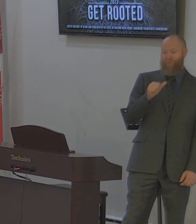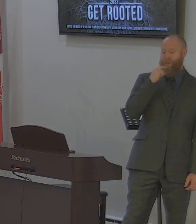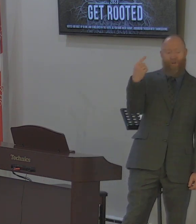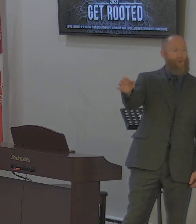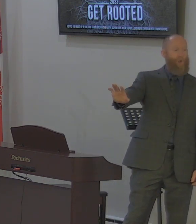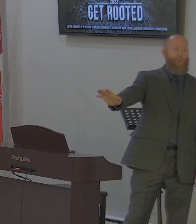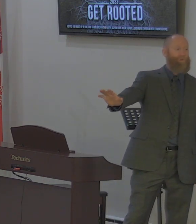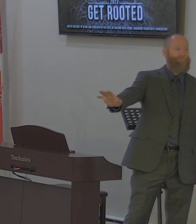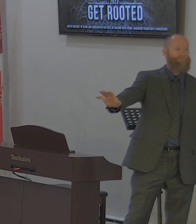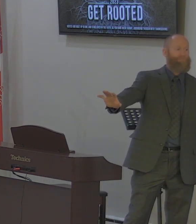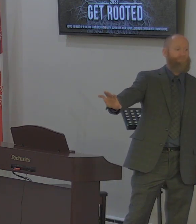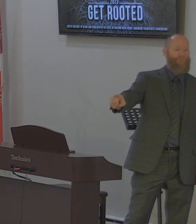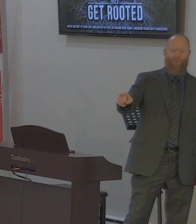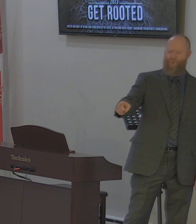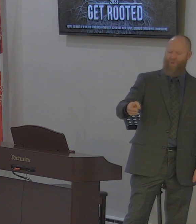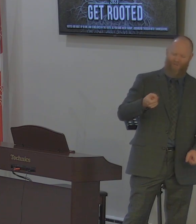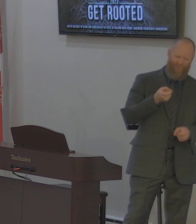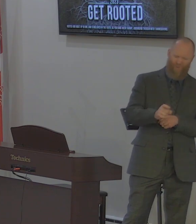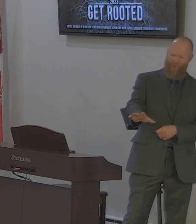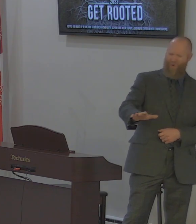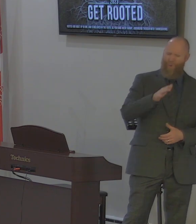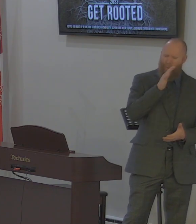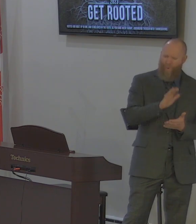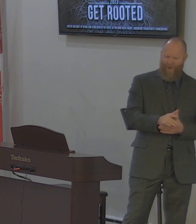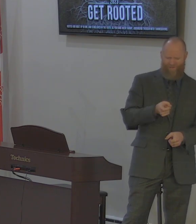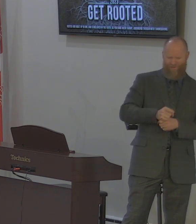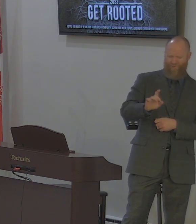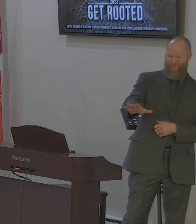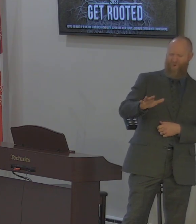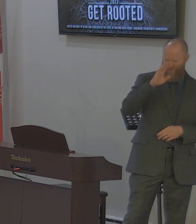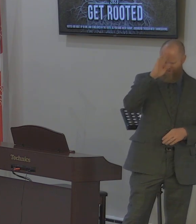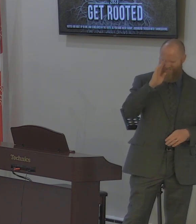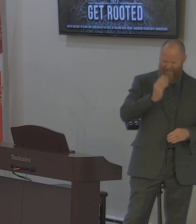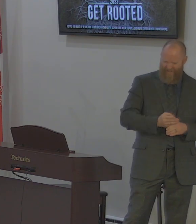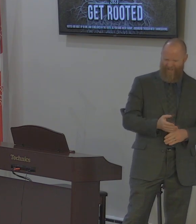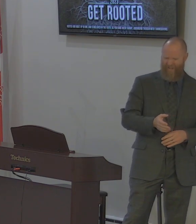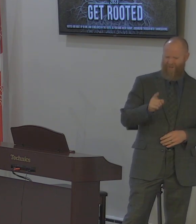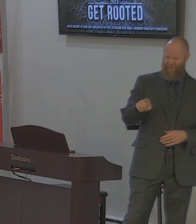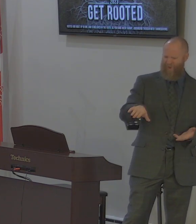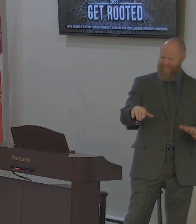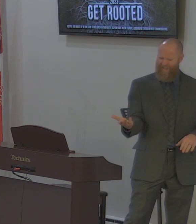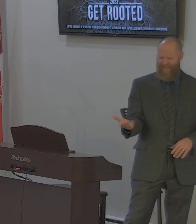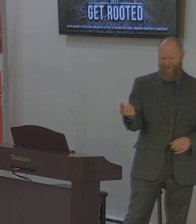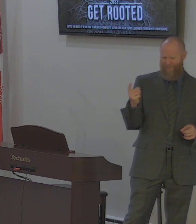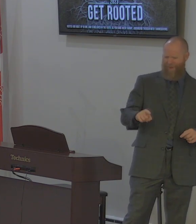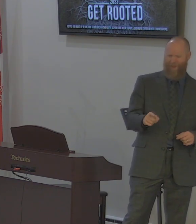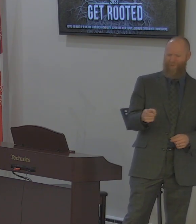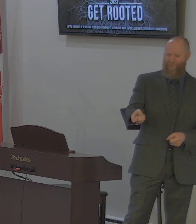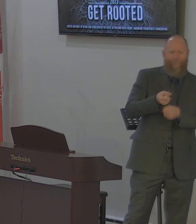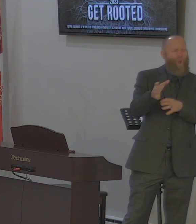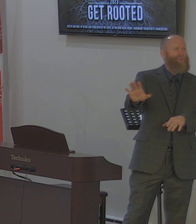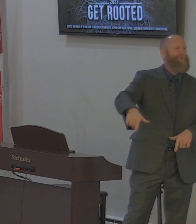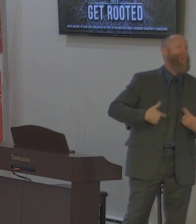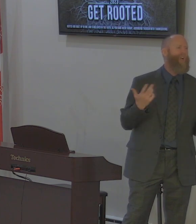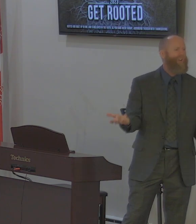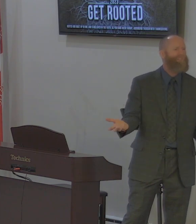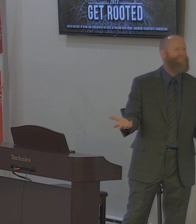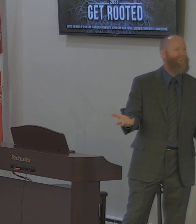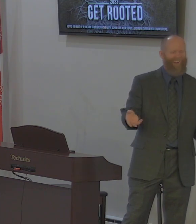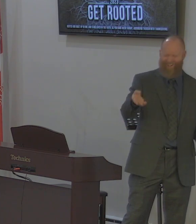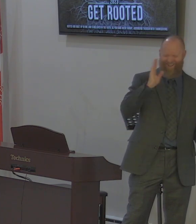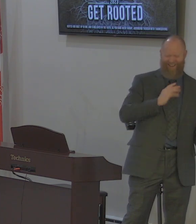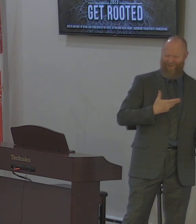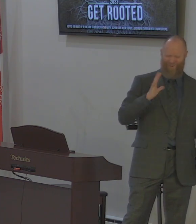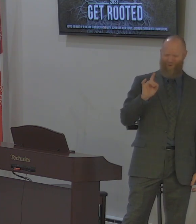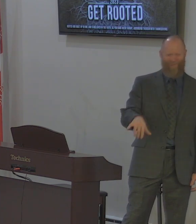his wife, traumatized his son. Who knows if they'll make it out alive? He's dead. What a waste. God didn't want him to